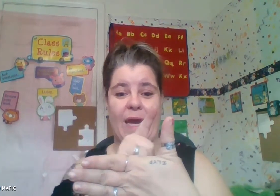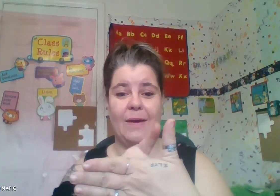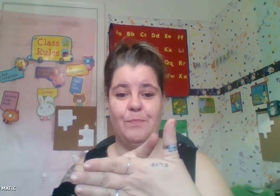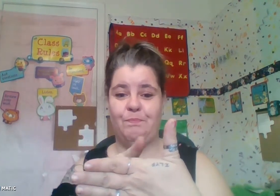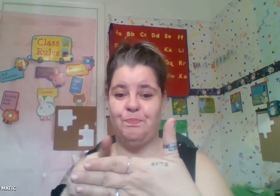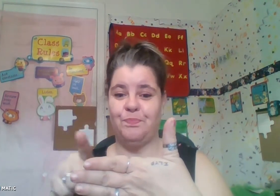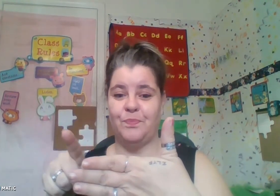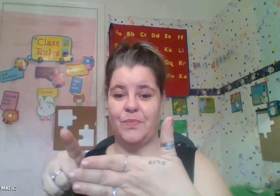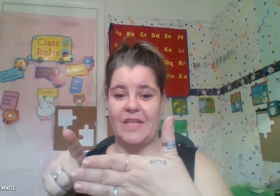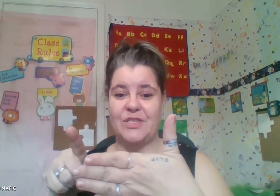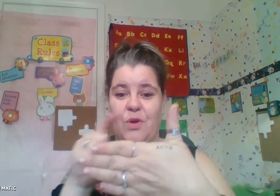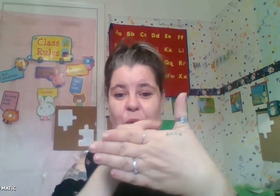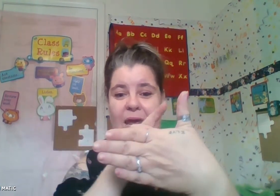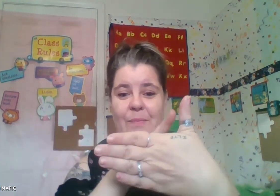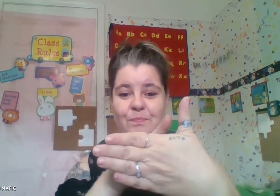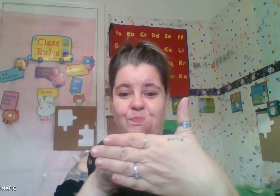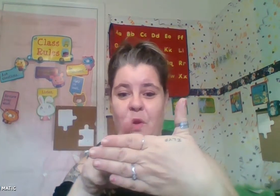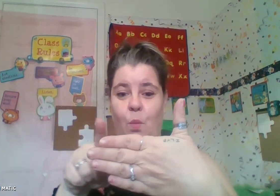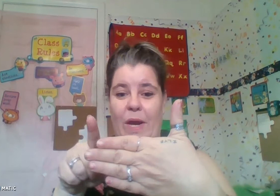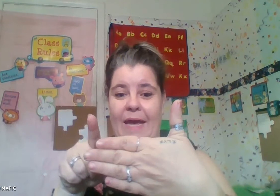Week. That's the word week. Week.